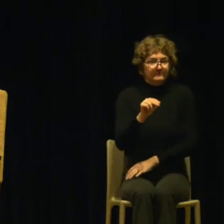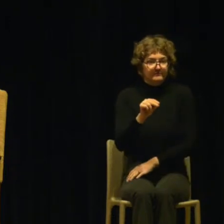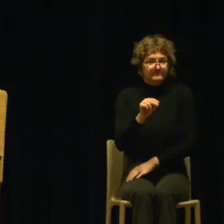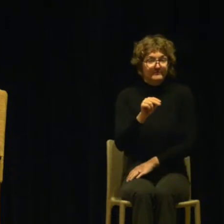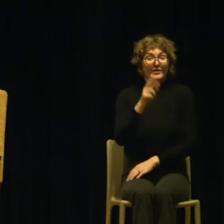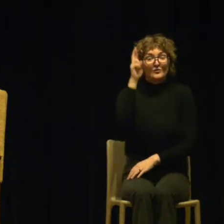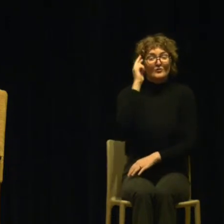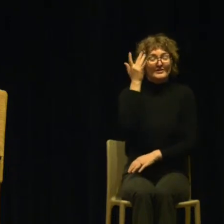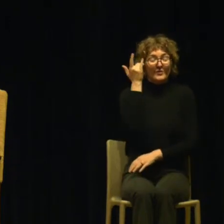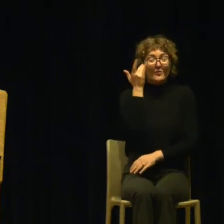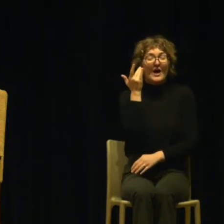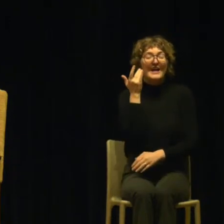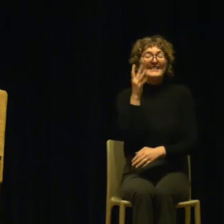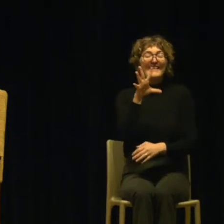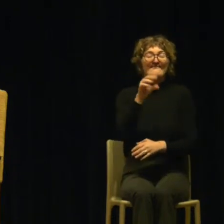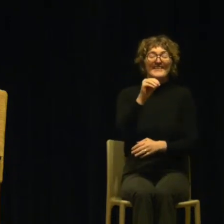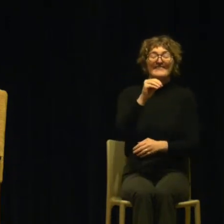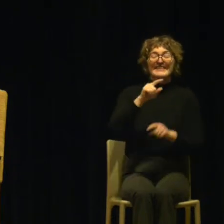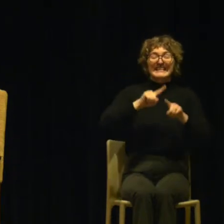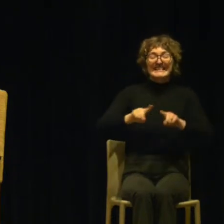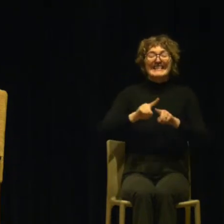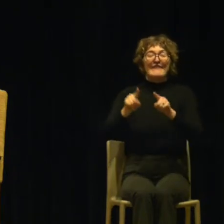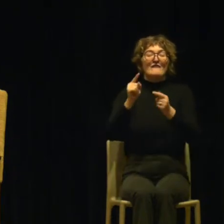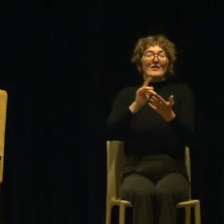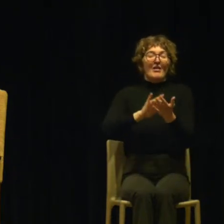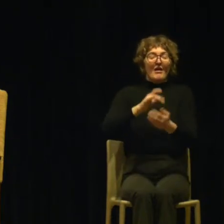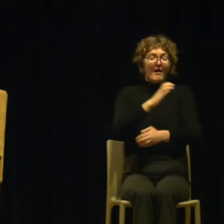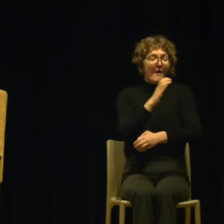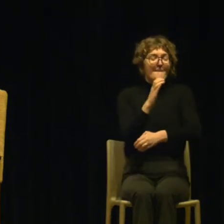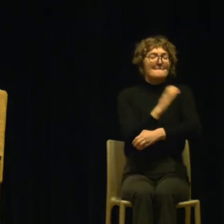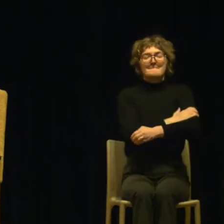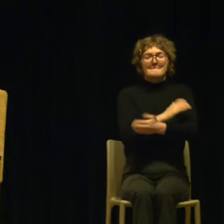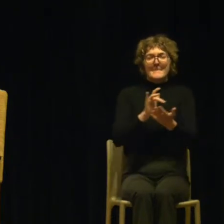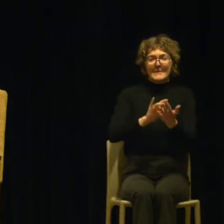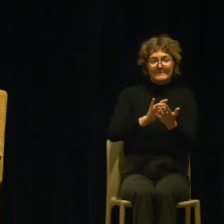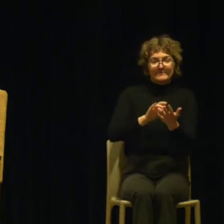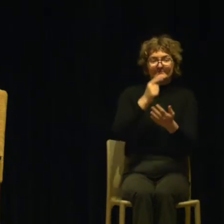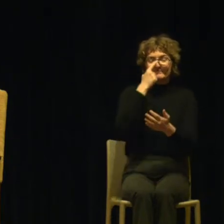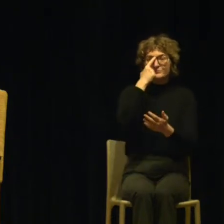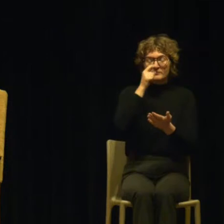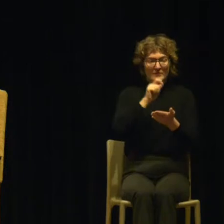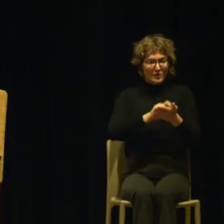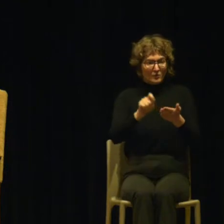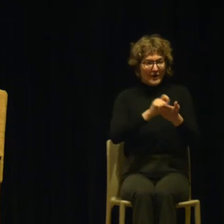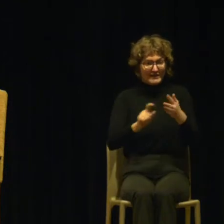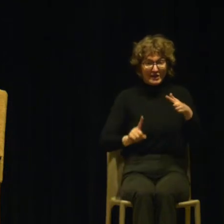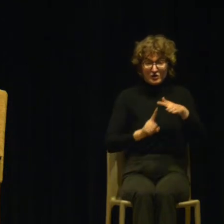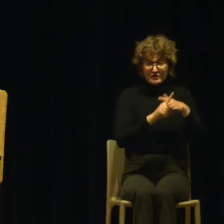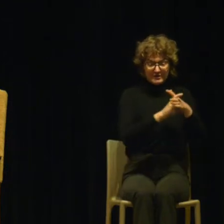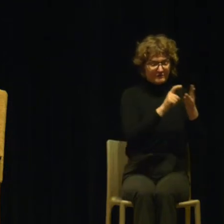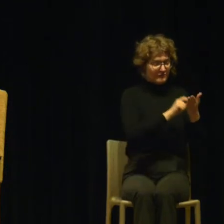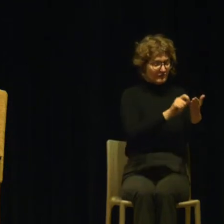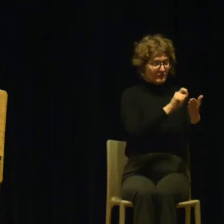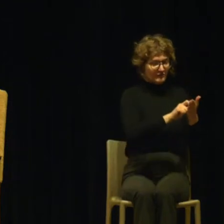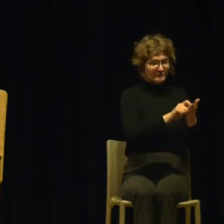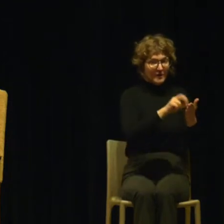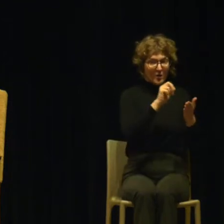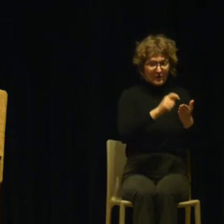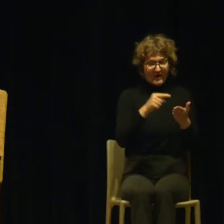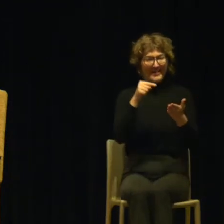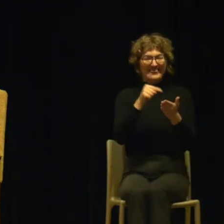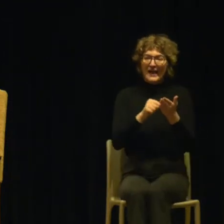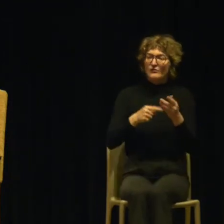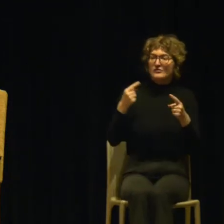reason why there are 50 different high blood pressure medications. You write down what your symptoms were. You say, all right, this